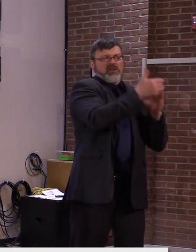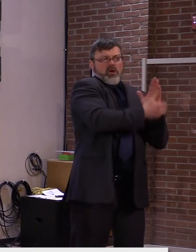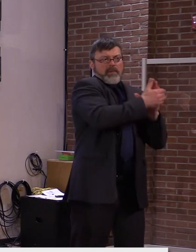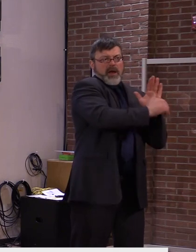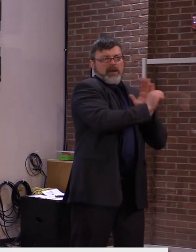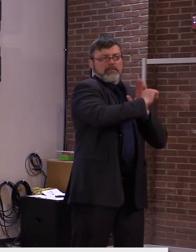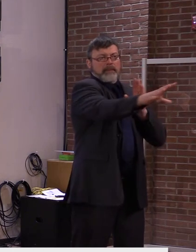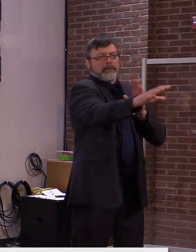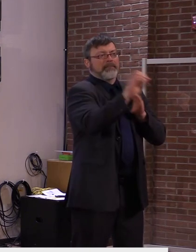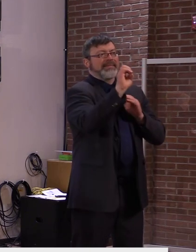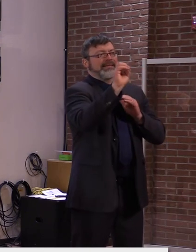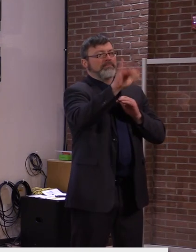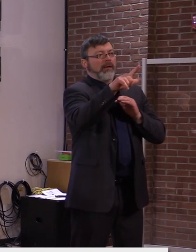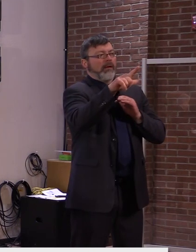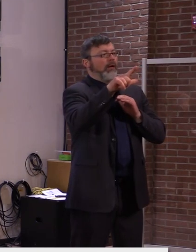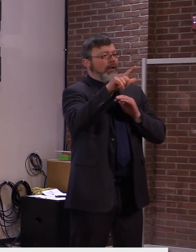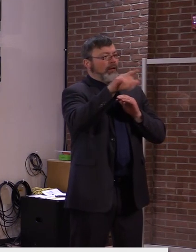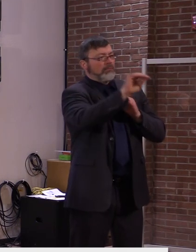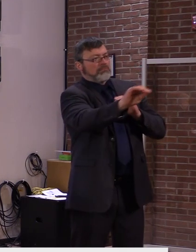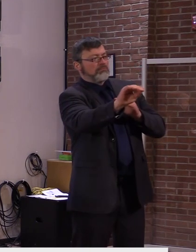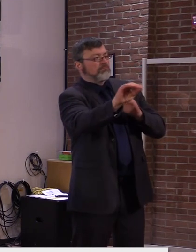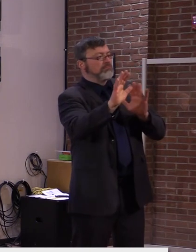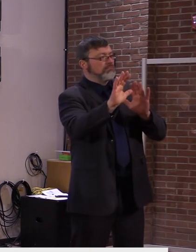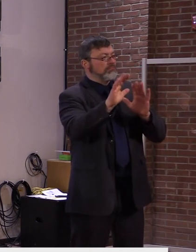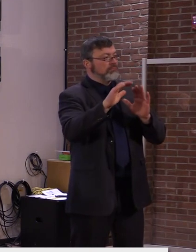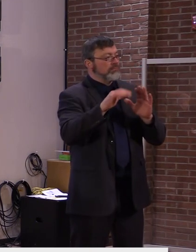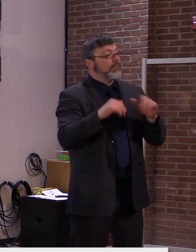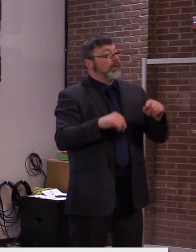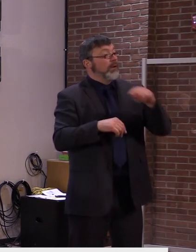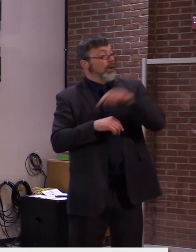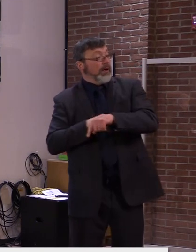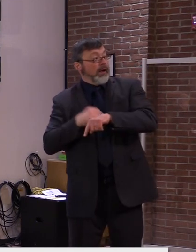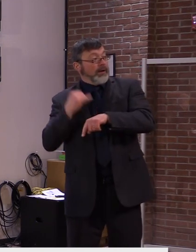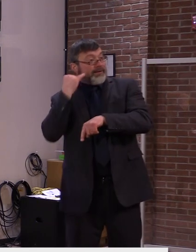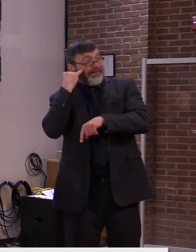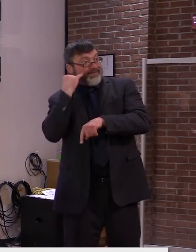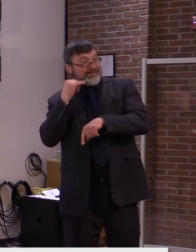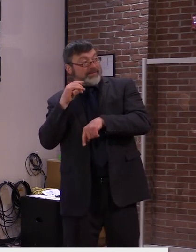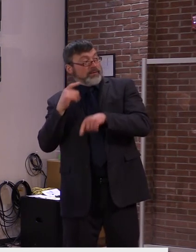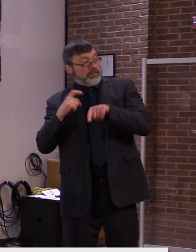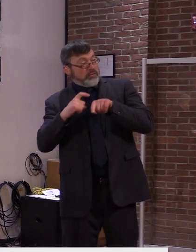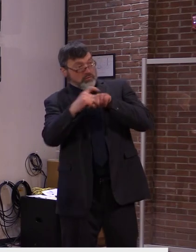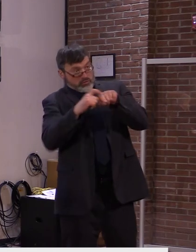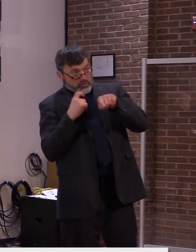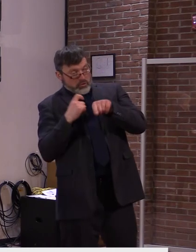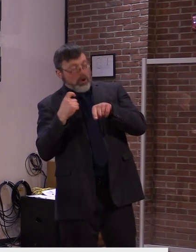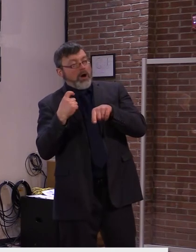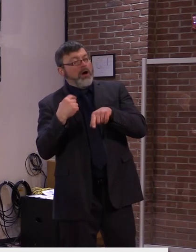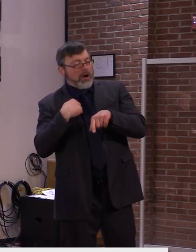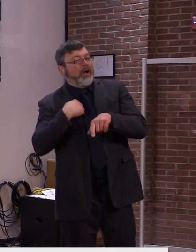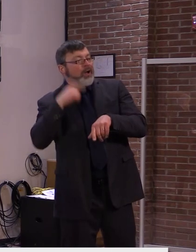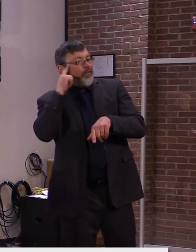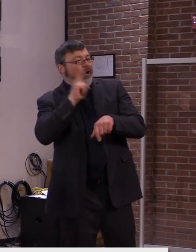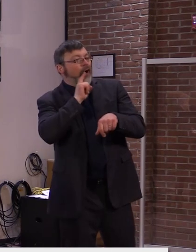video about the registration process and other helpful information is available at